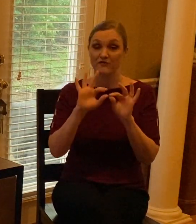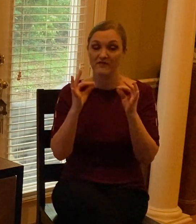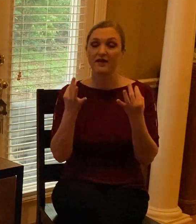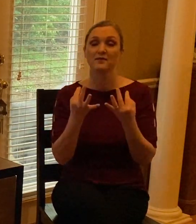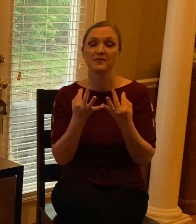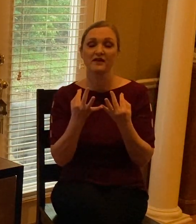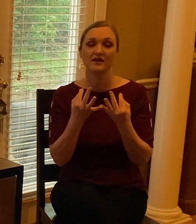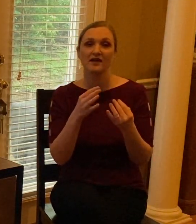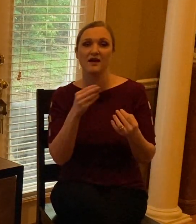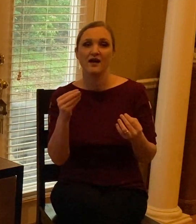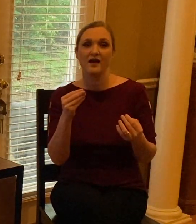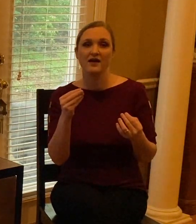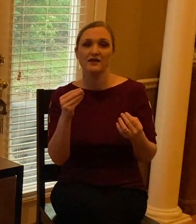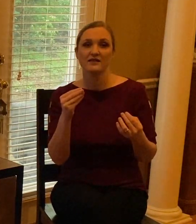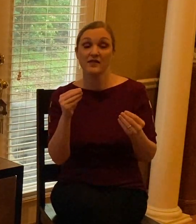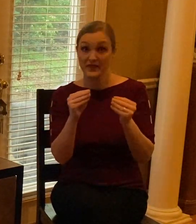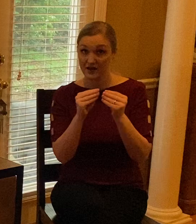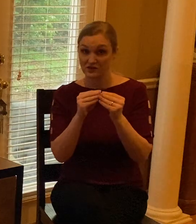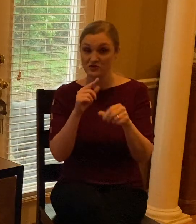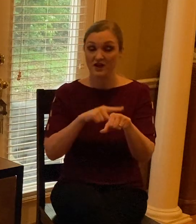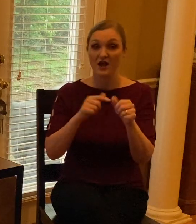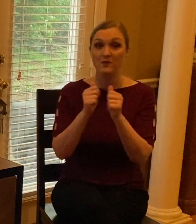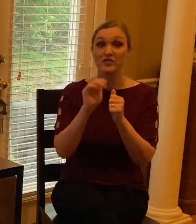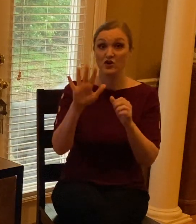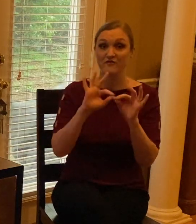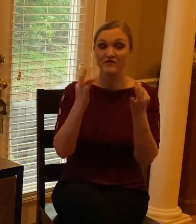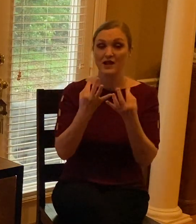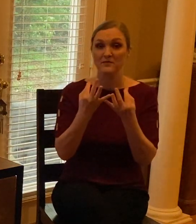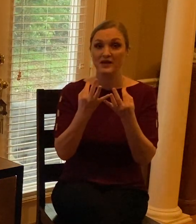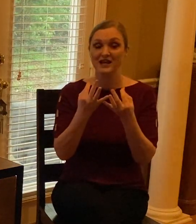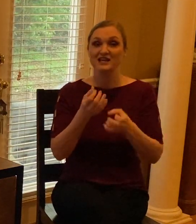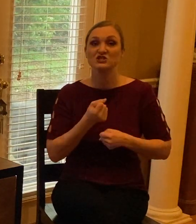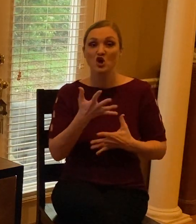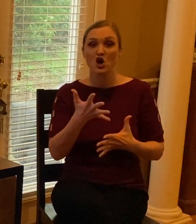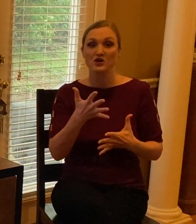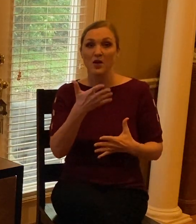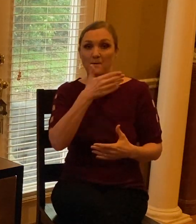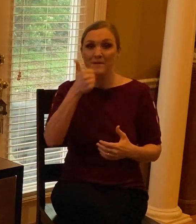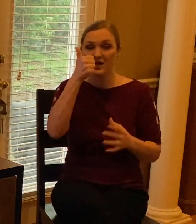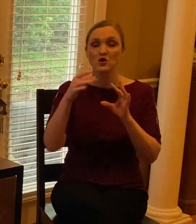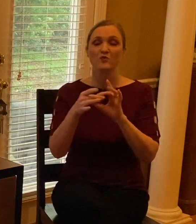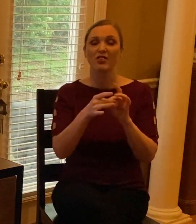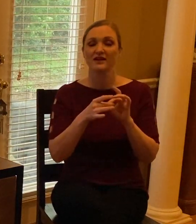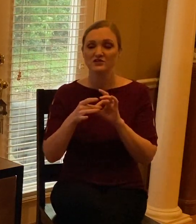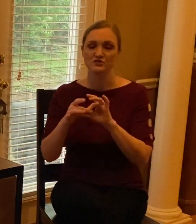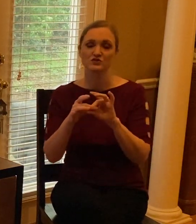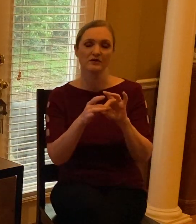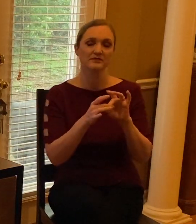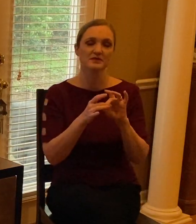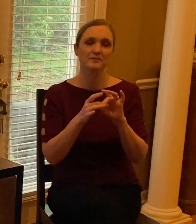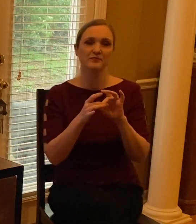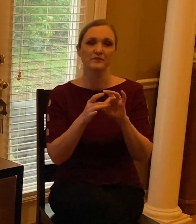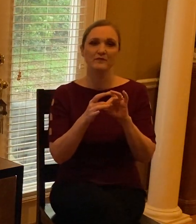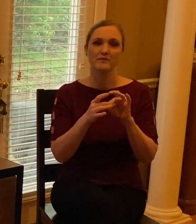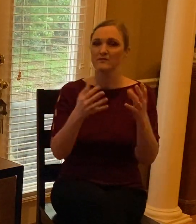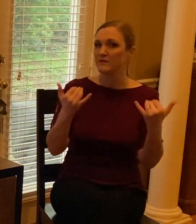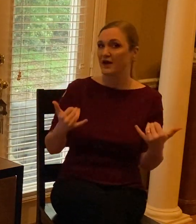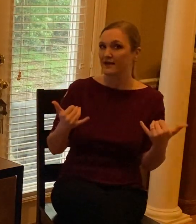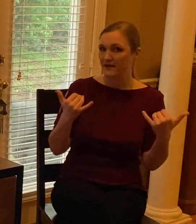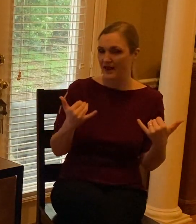family, and that the extra time spent with family has led to strengthened relationships. By this